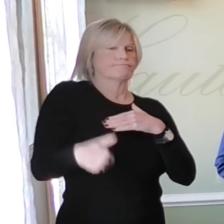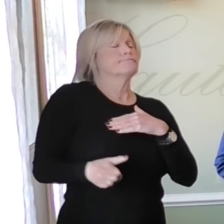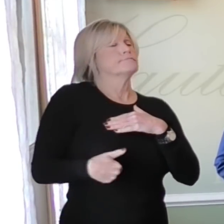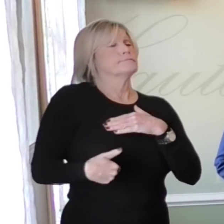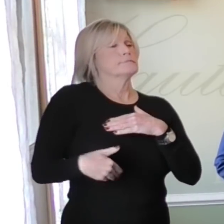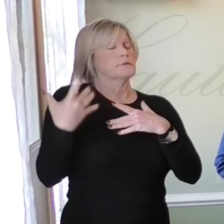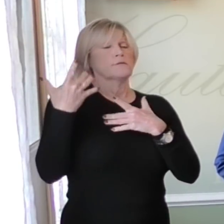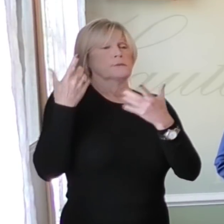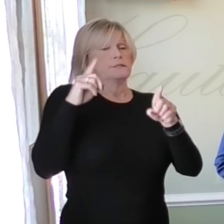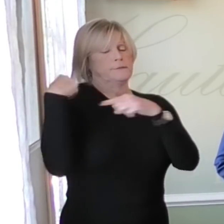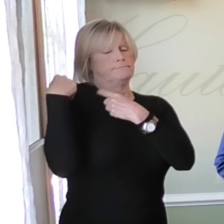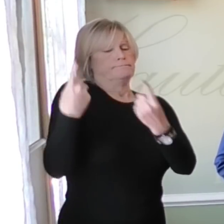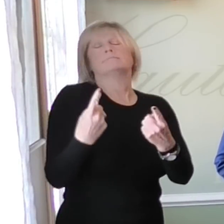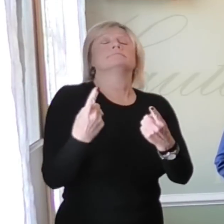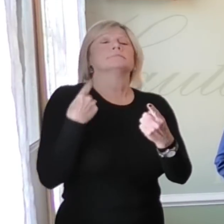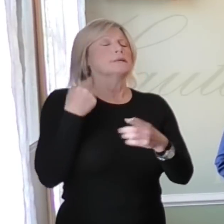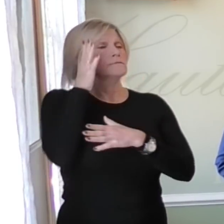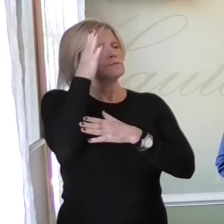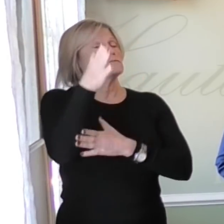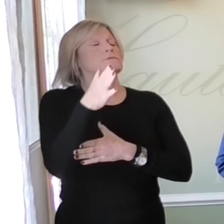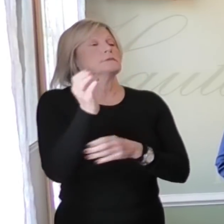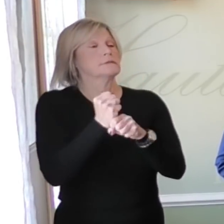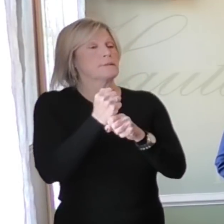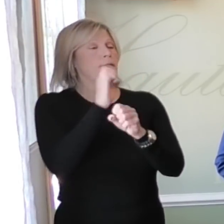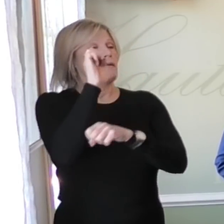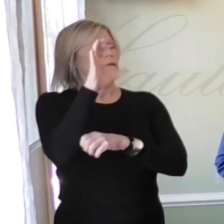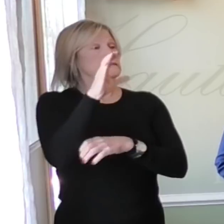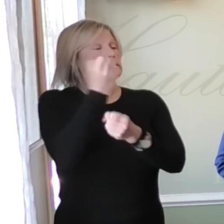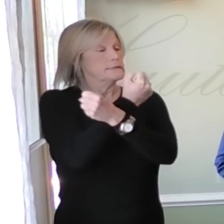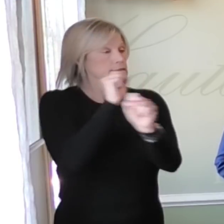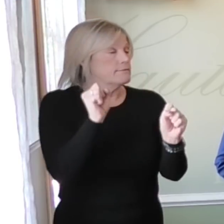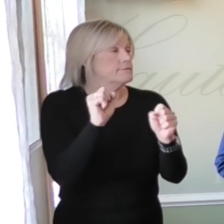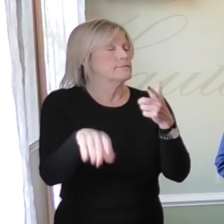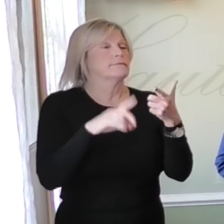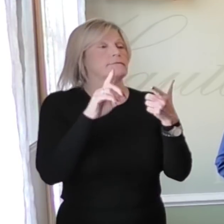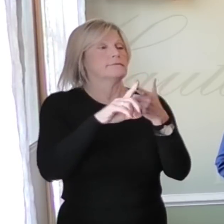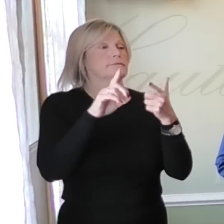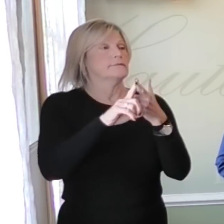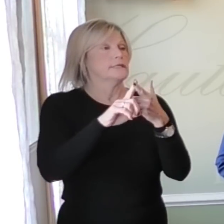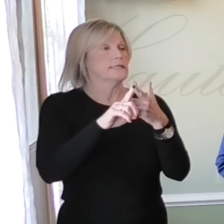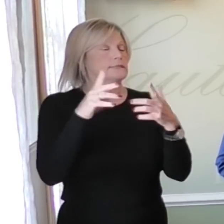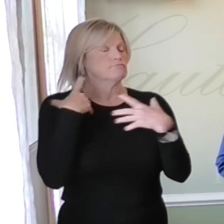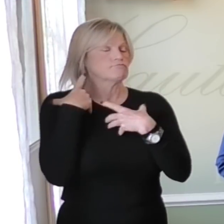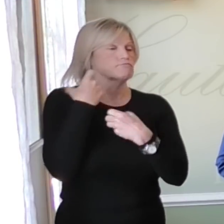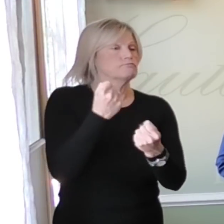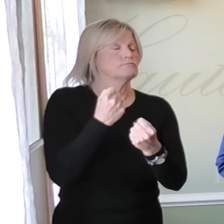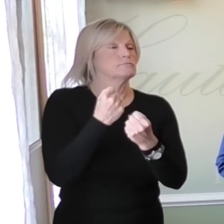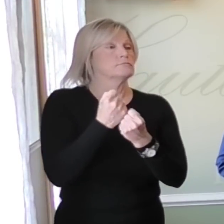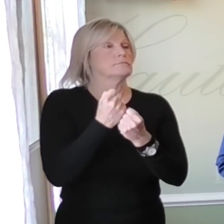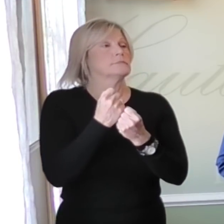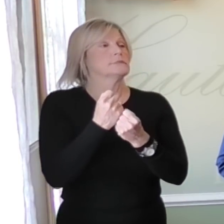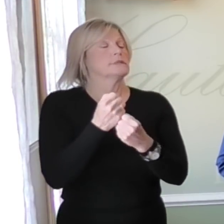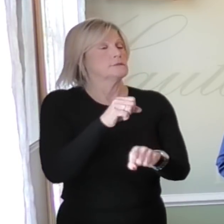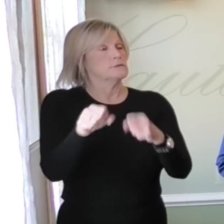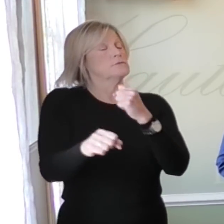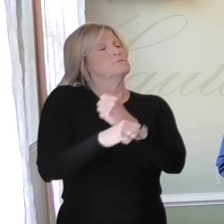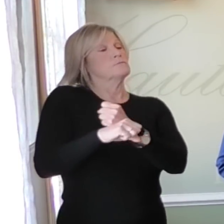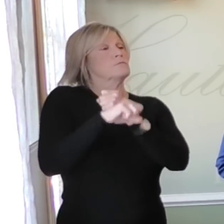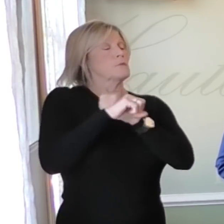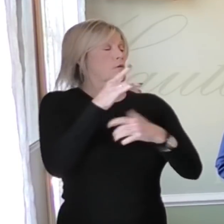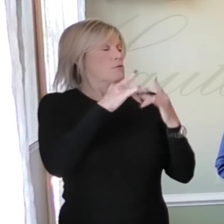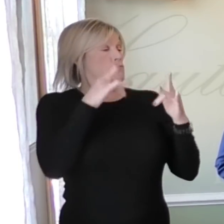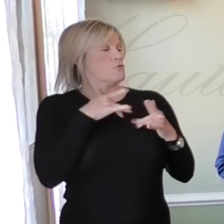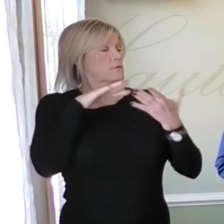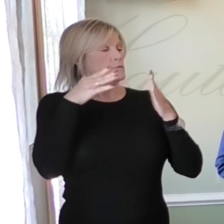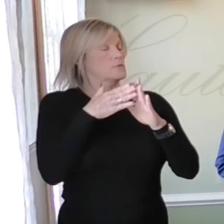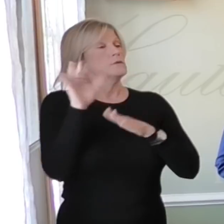been and where we need to go to make Ellicott City safe and sound, and to safeguard the heart of our community and